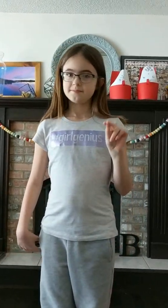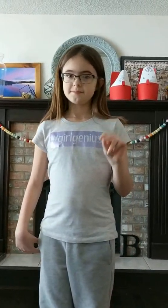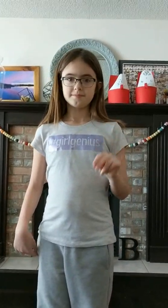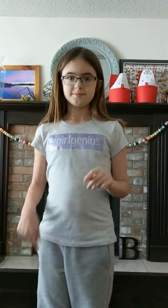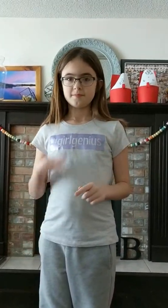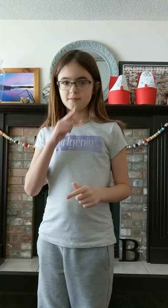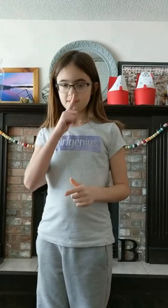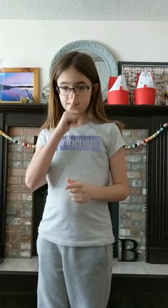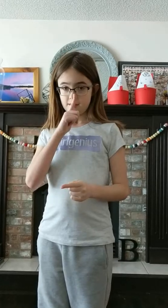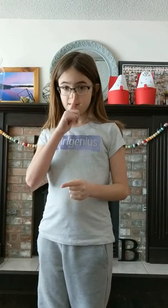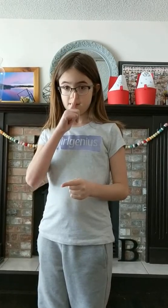Do you drive a car?